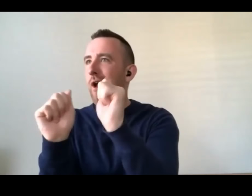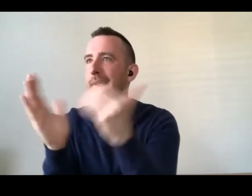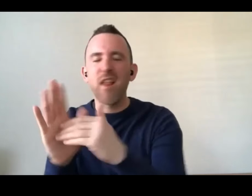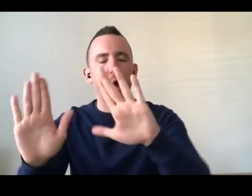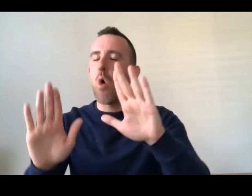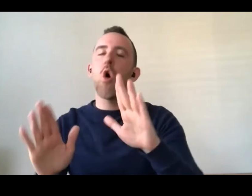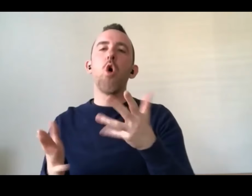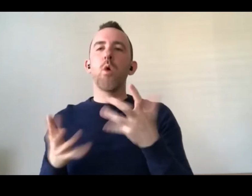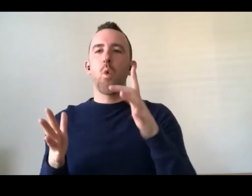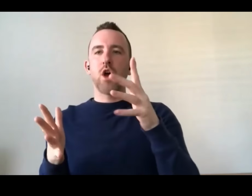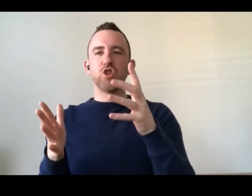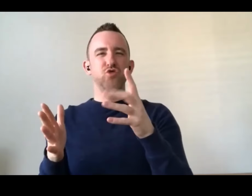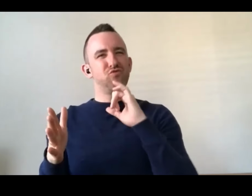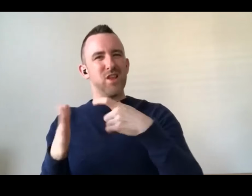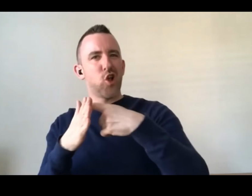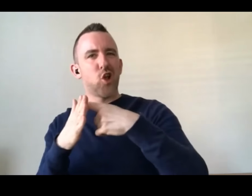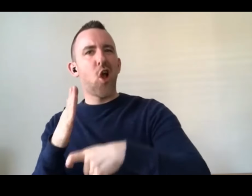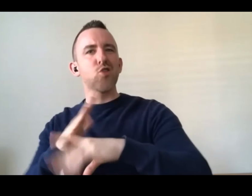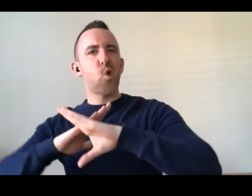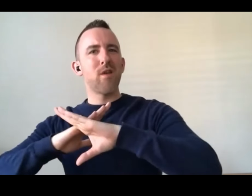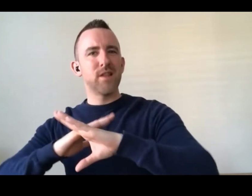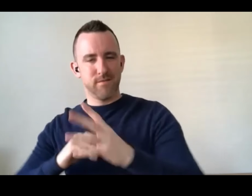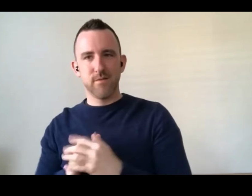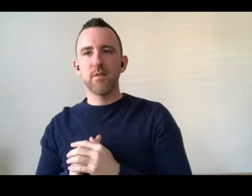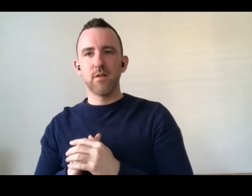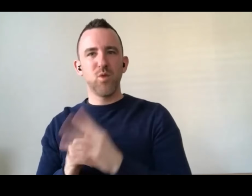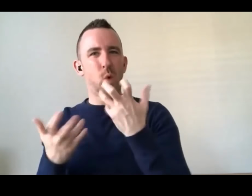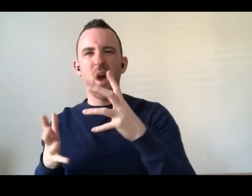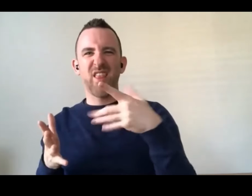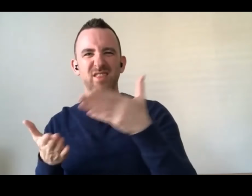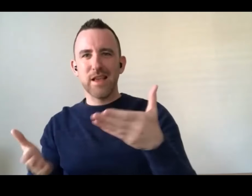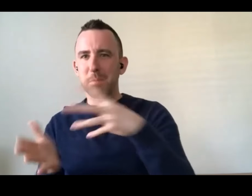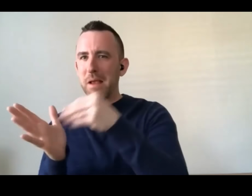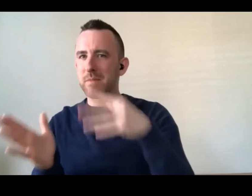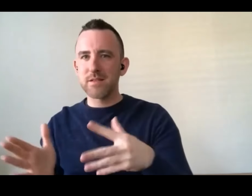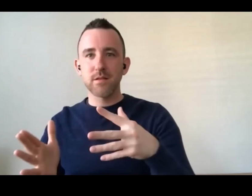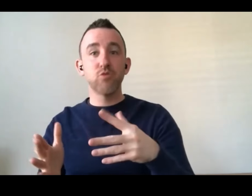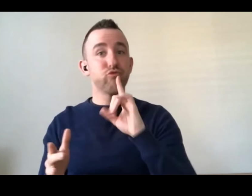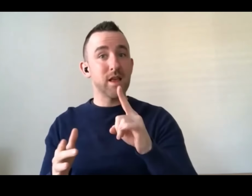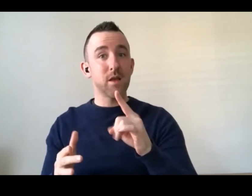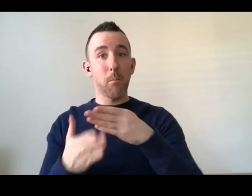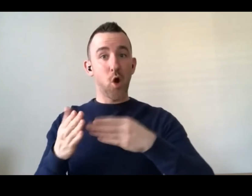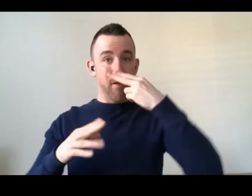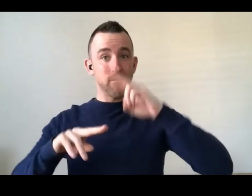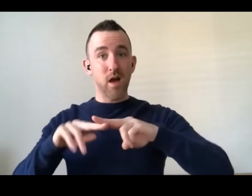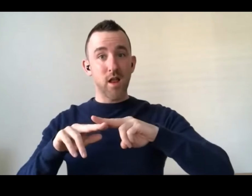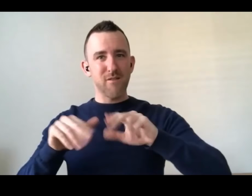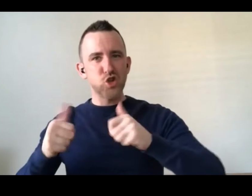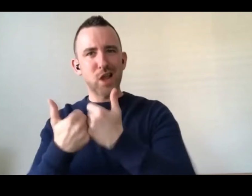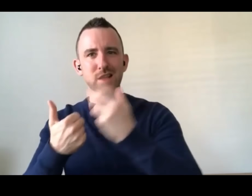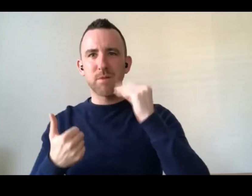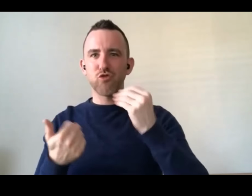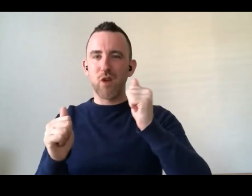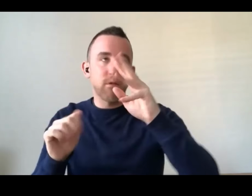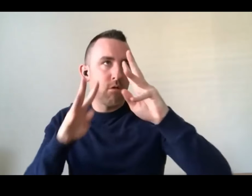cost prohibitive. Part of the fun of a challenging experience is trying to come up